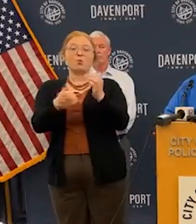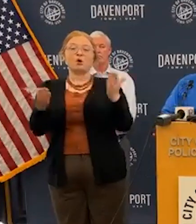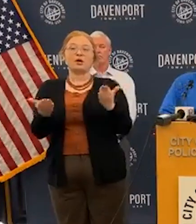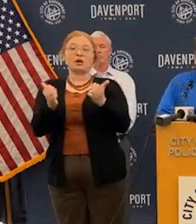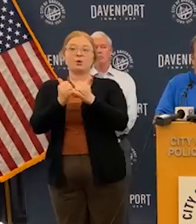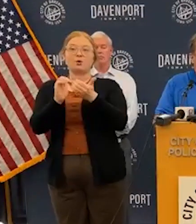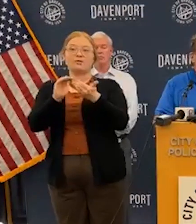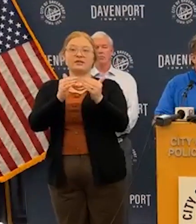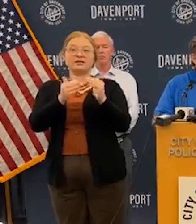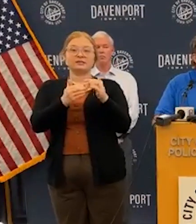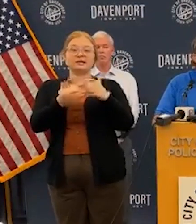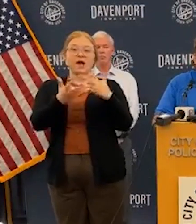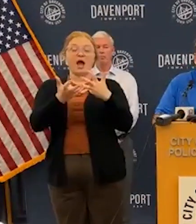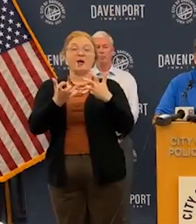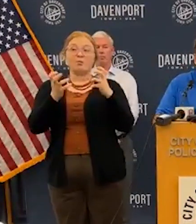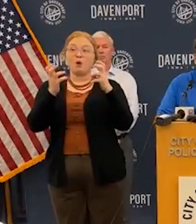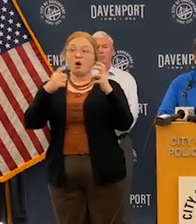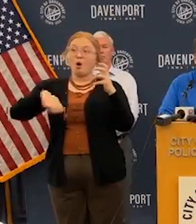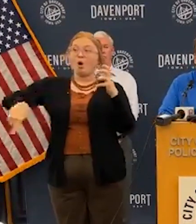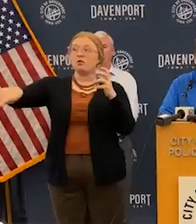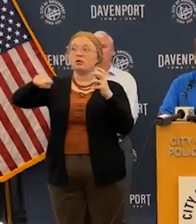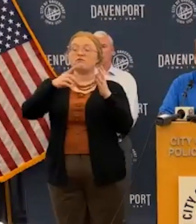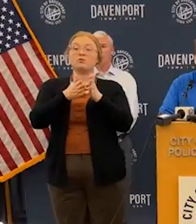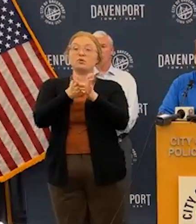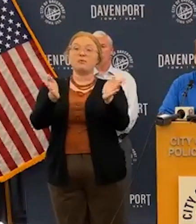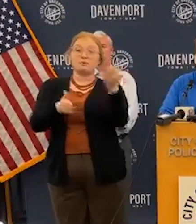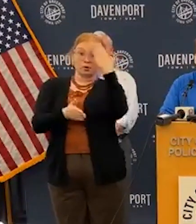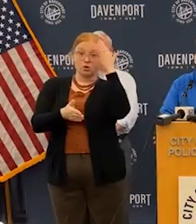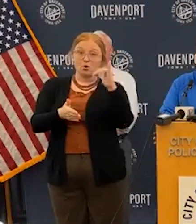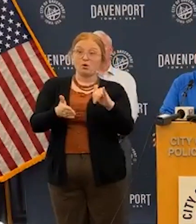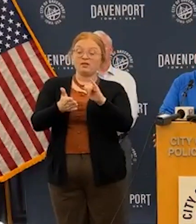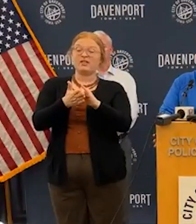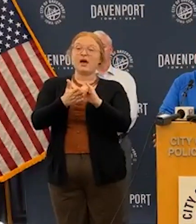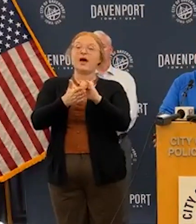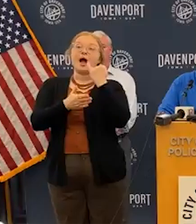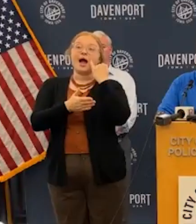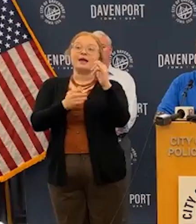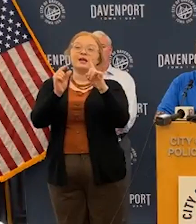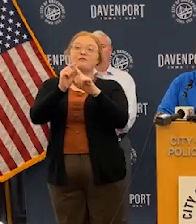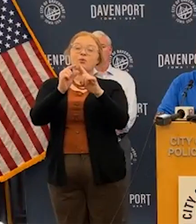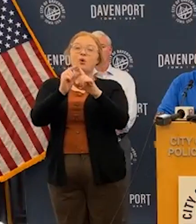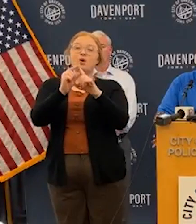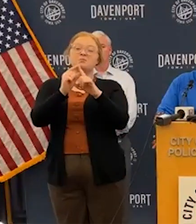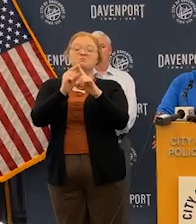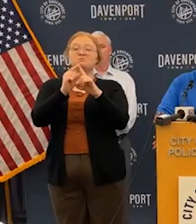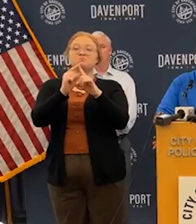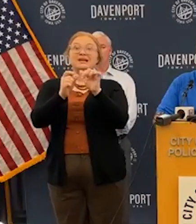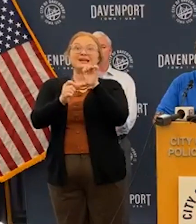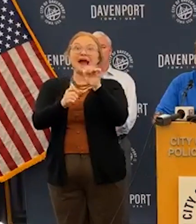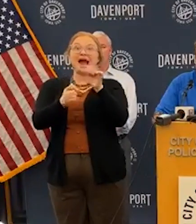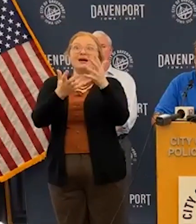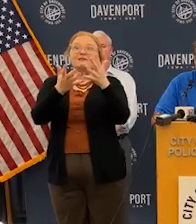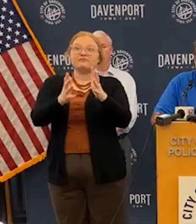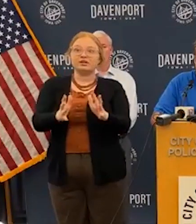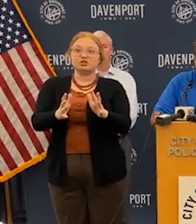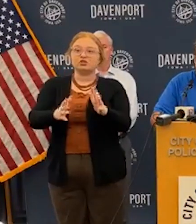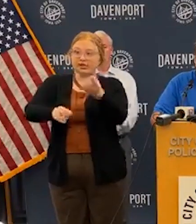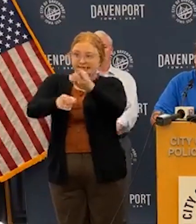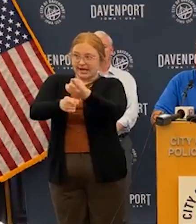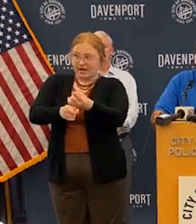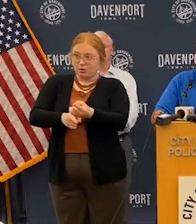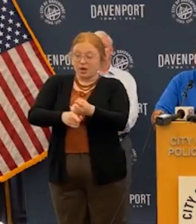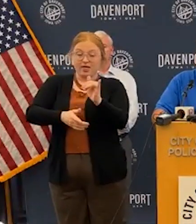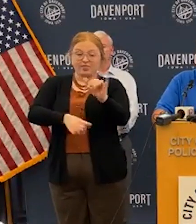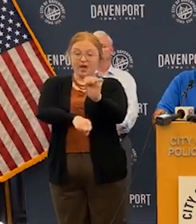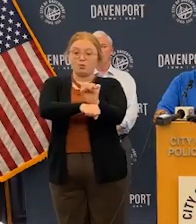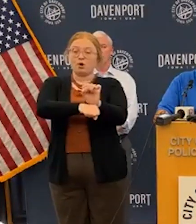of incomplete is accurate. The repair work was never completed and never signed off on, so there